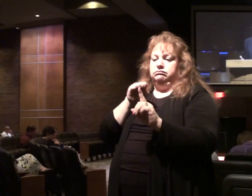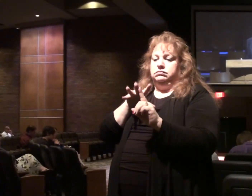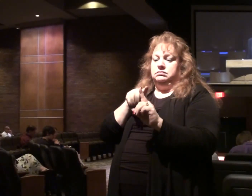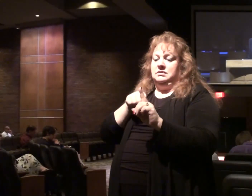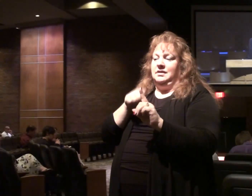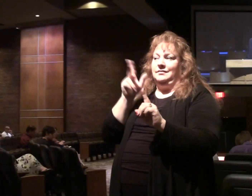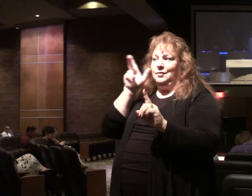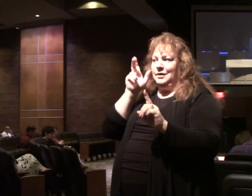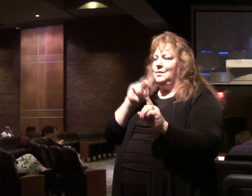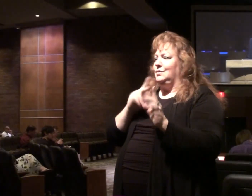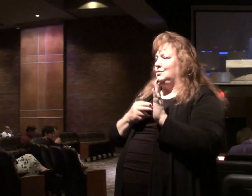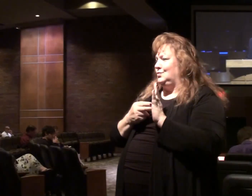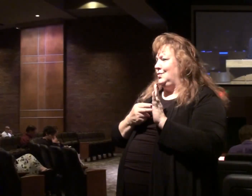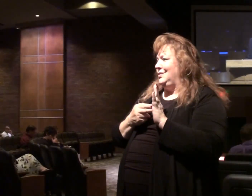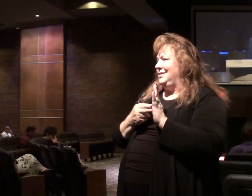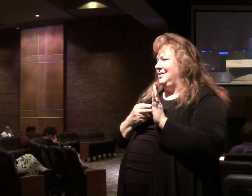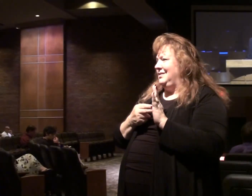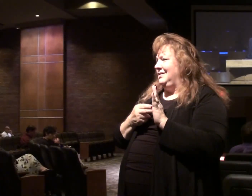the truth.